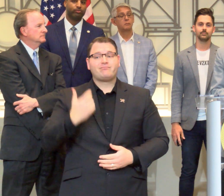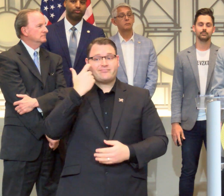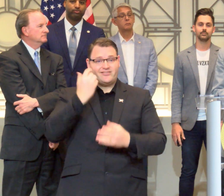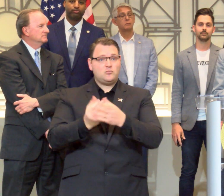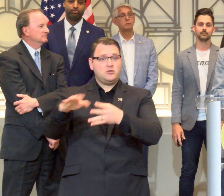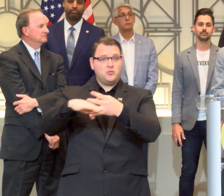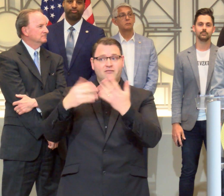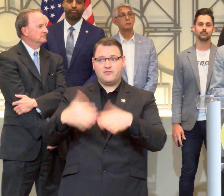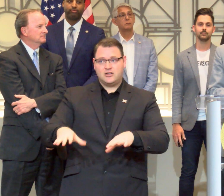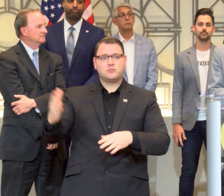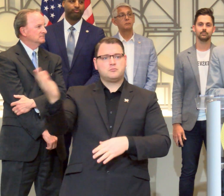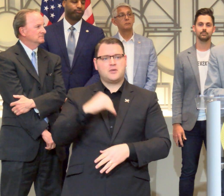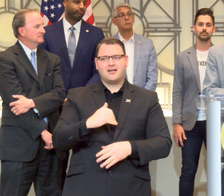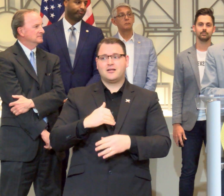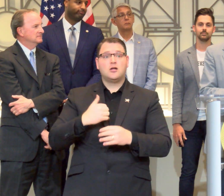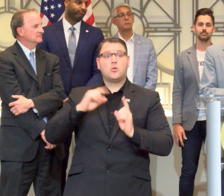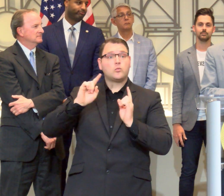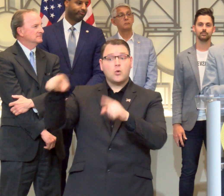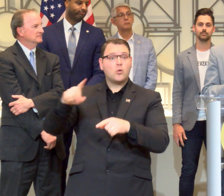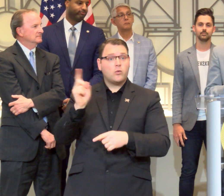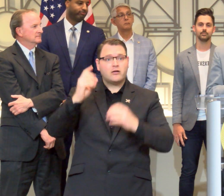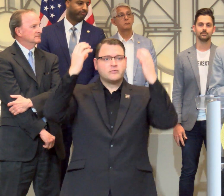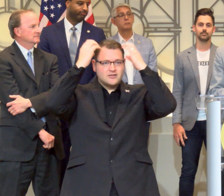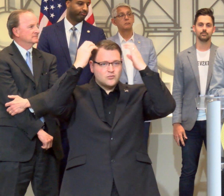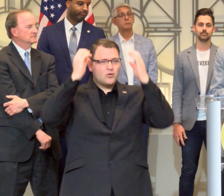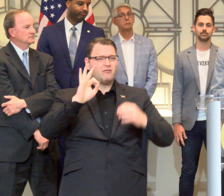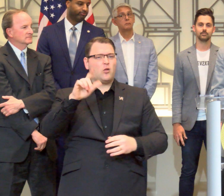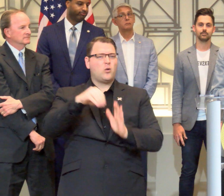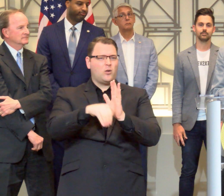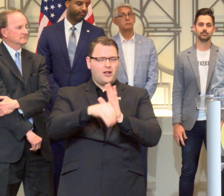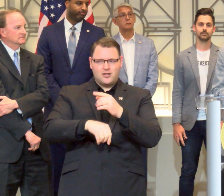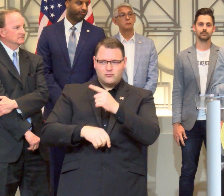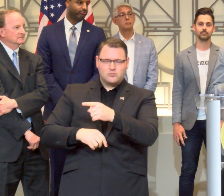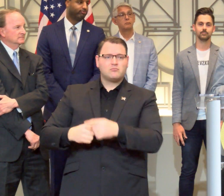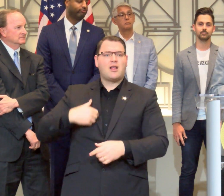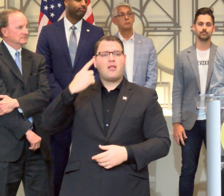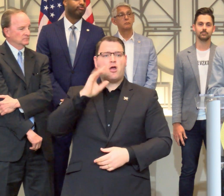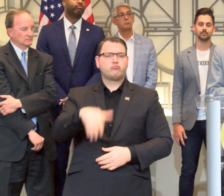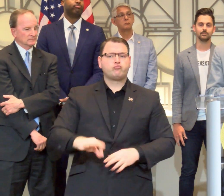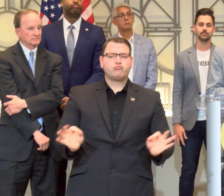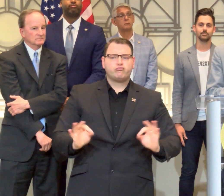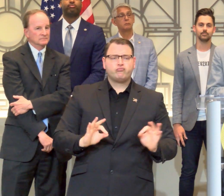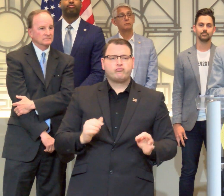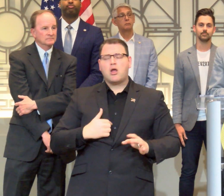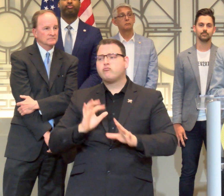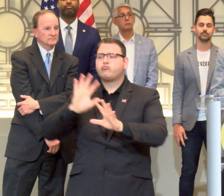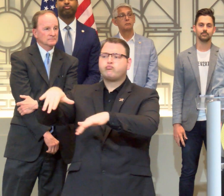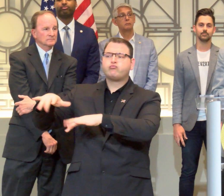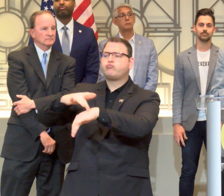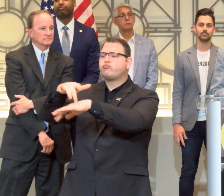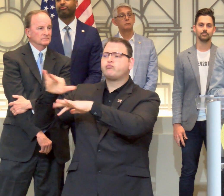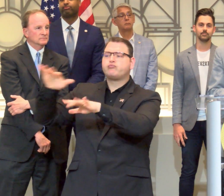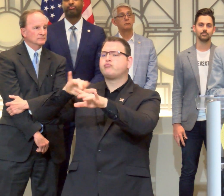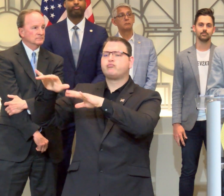I went to Disney World in Orlando, Florida. I didn't think it was a big deal to go. Now, seeing the increase of cases and